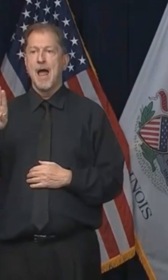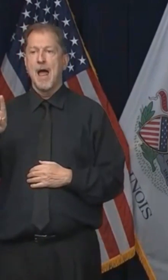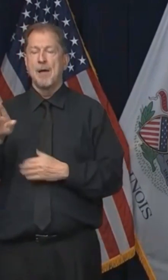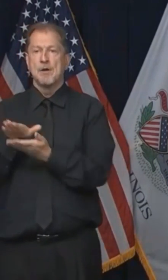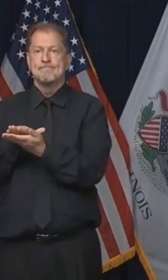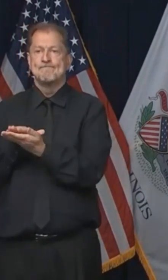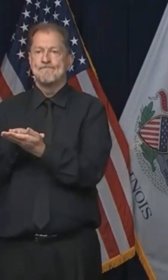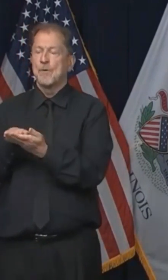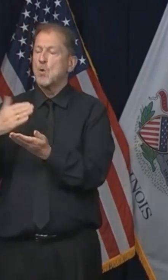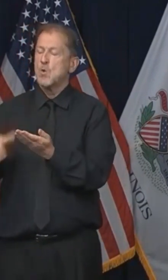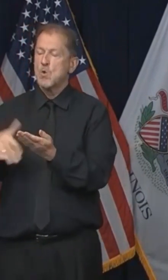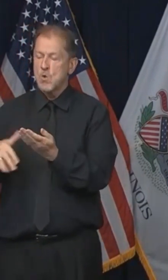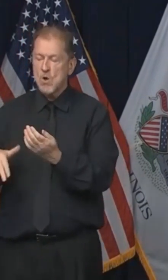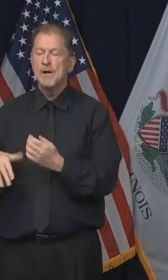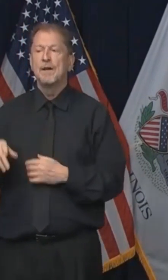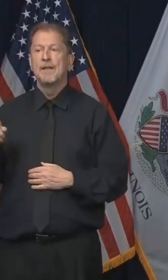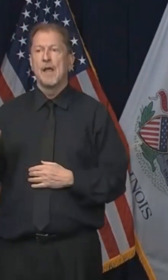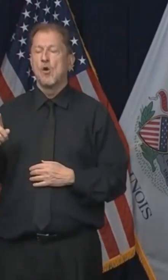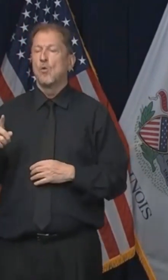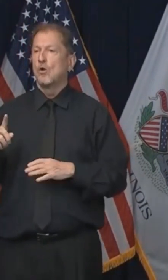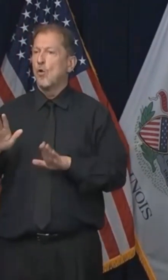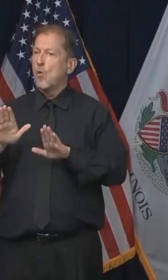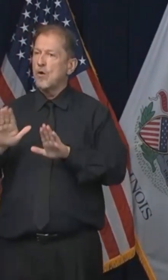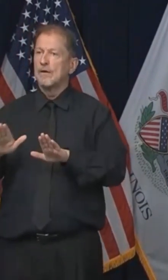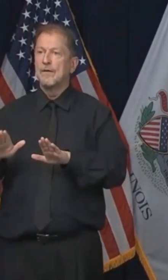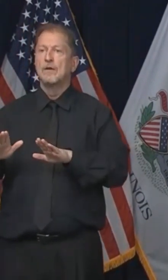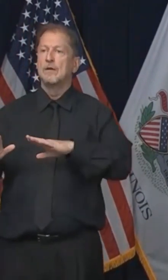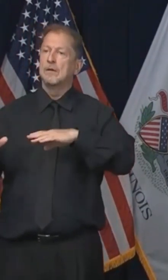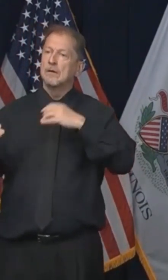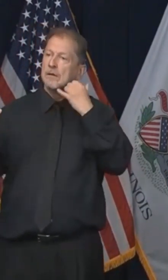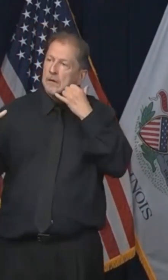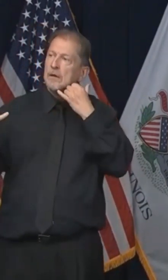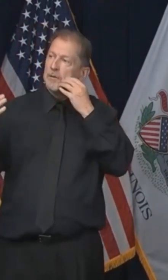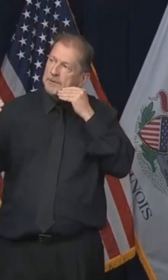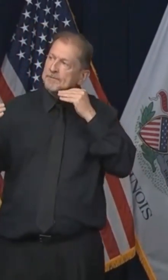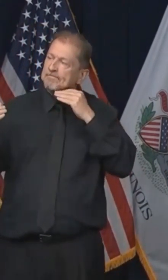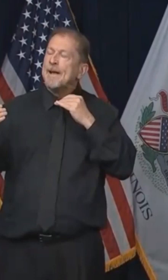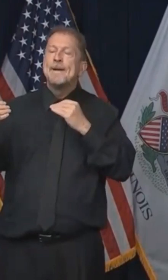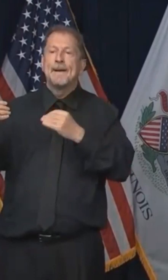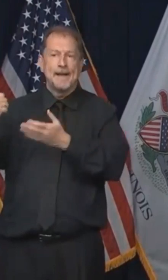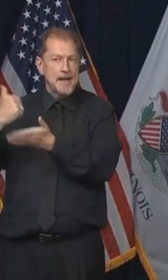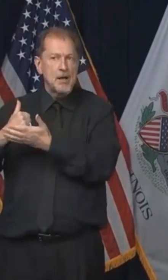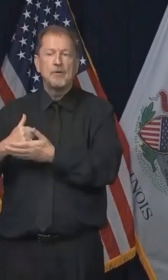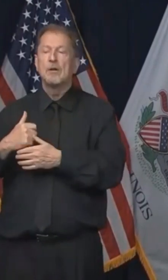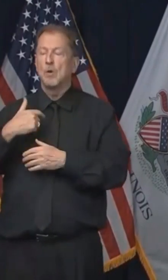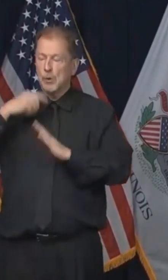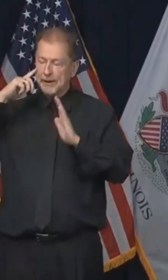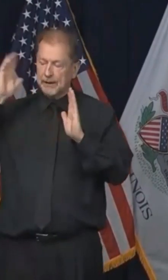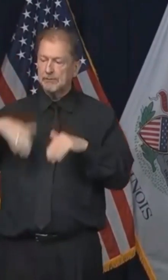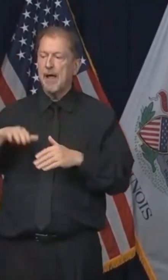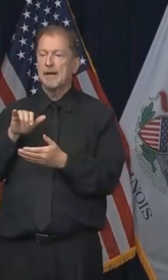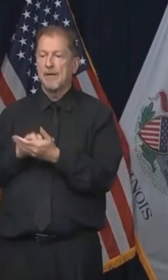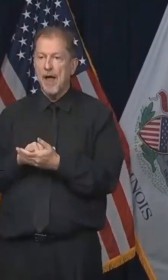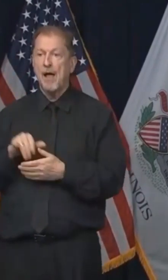their rapid tests, and they were so incredibly responsive and helpful. And we expect to